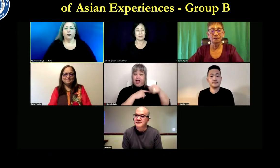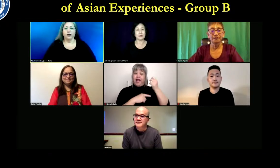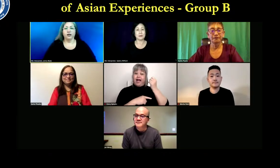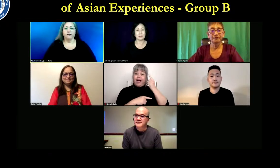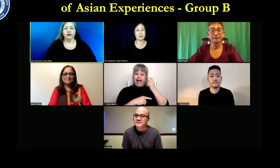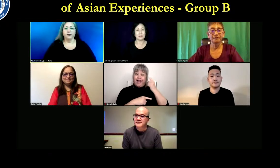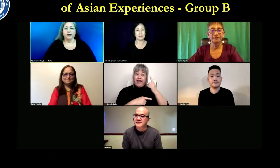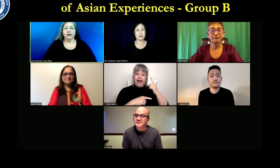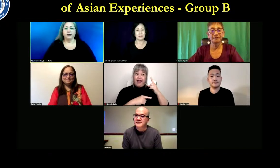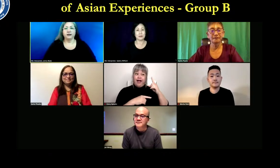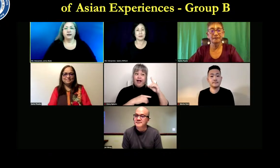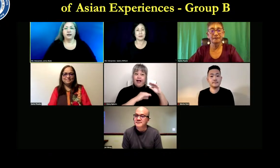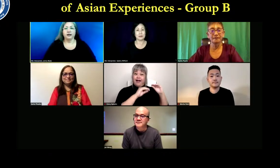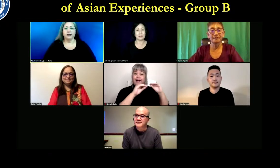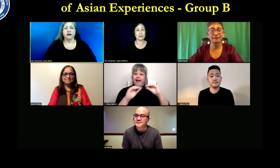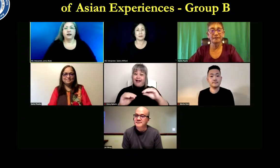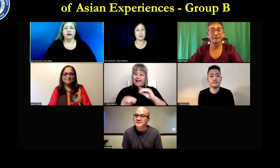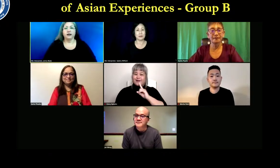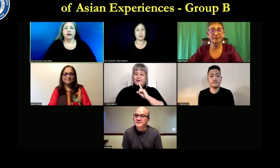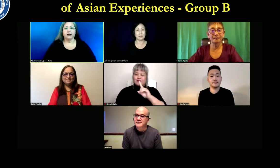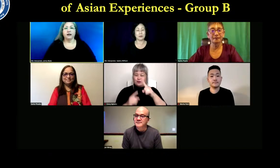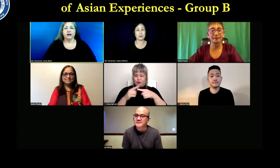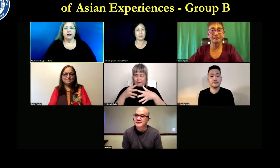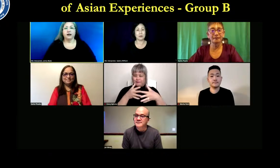I was born in the Philippines,